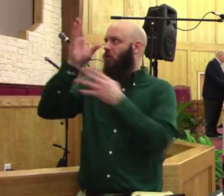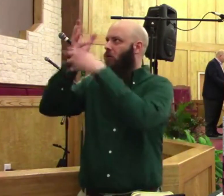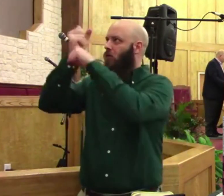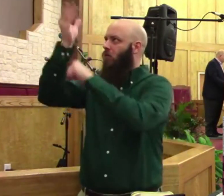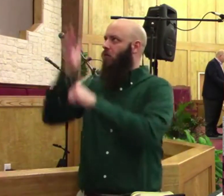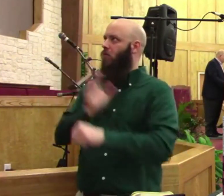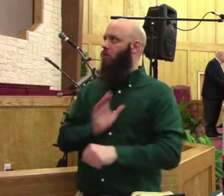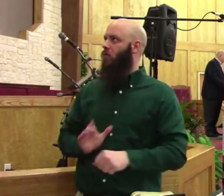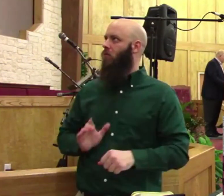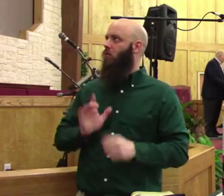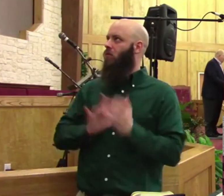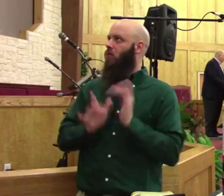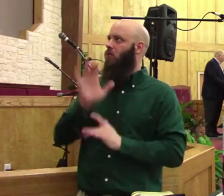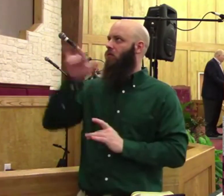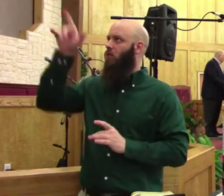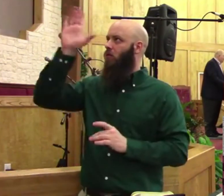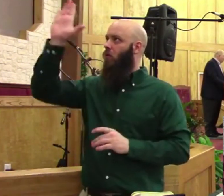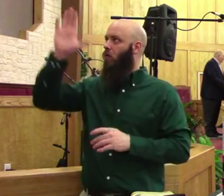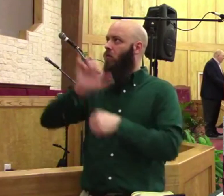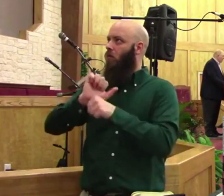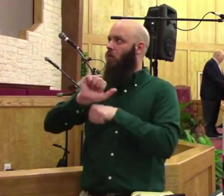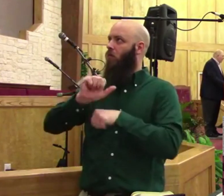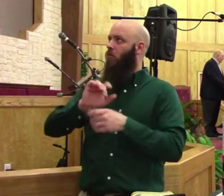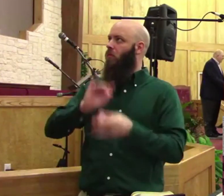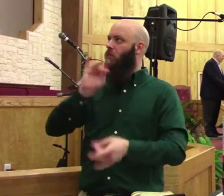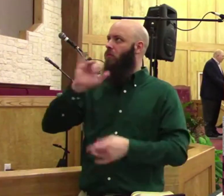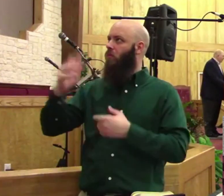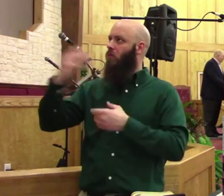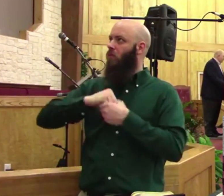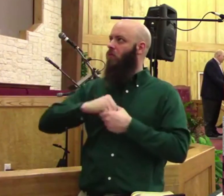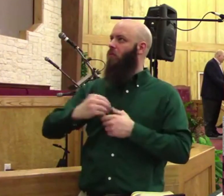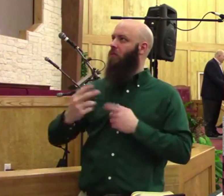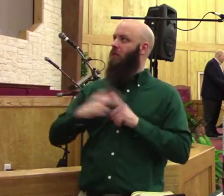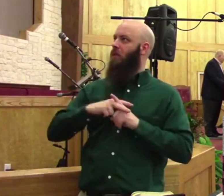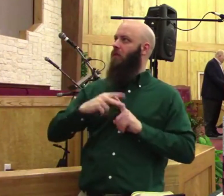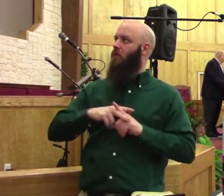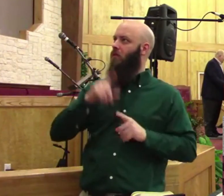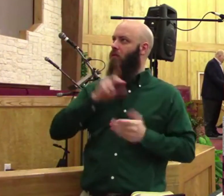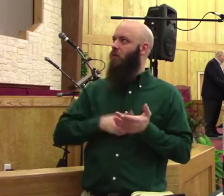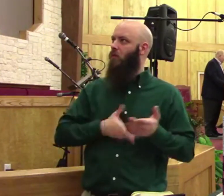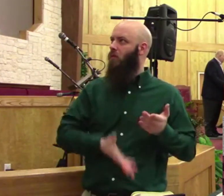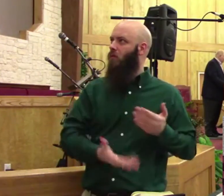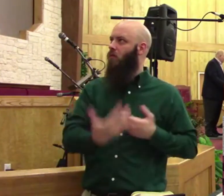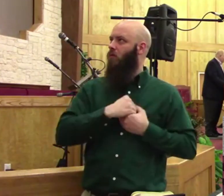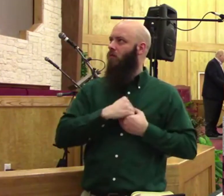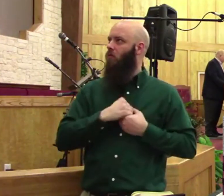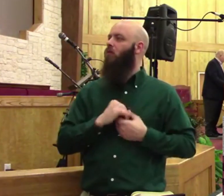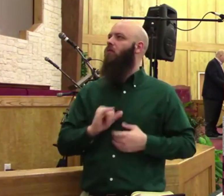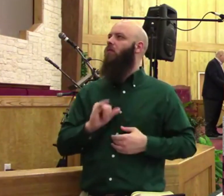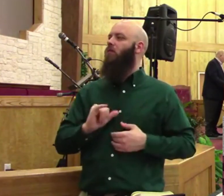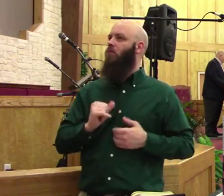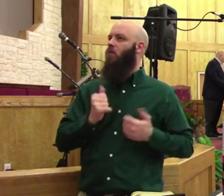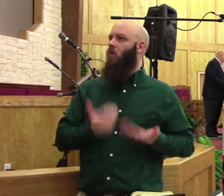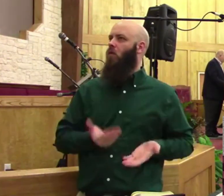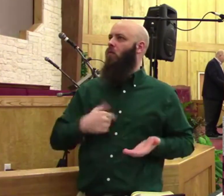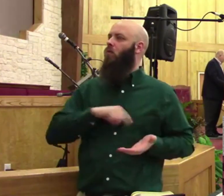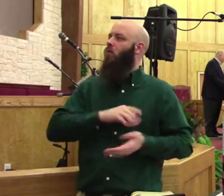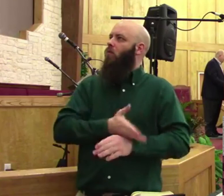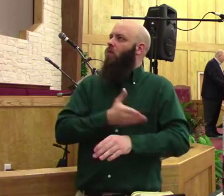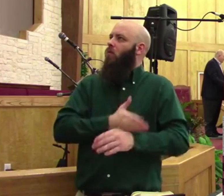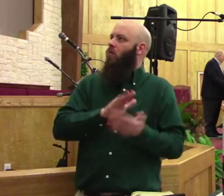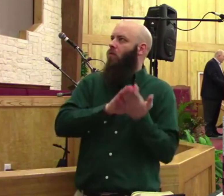sinners, and the work of your Spirit, Father, in applying that to our hearts and in sanctifying us to become more like him each